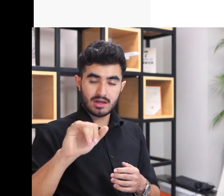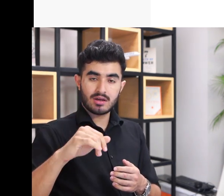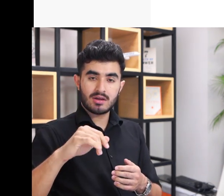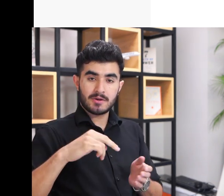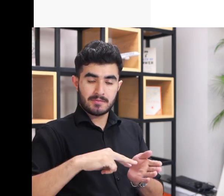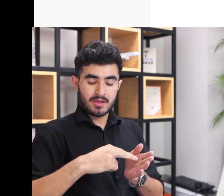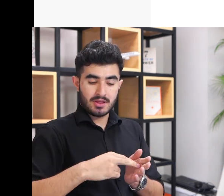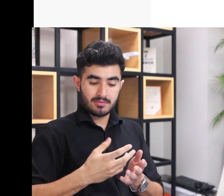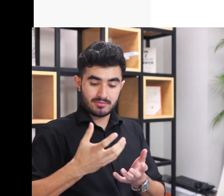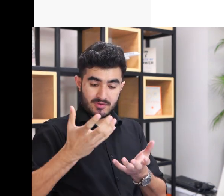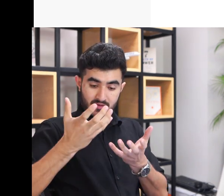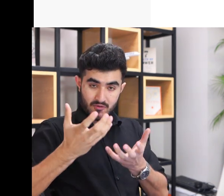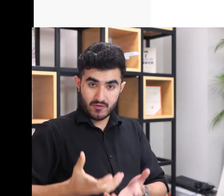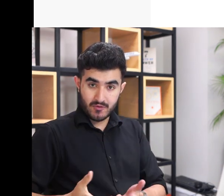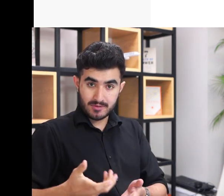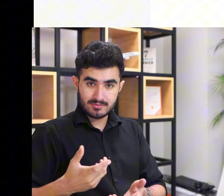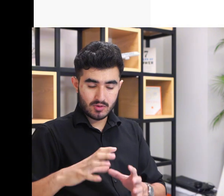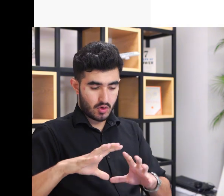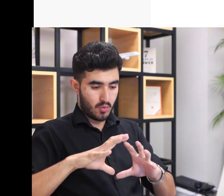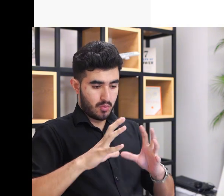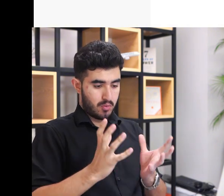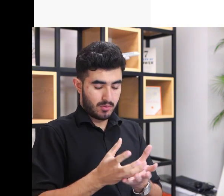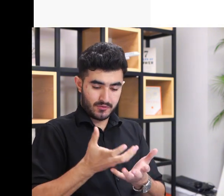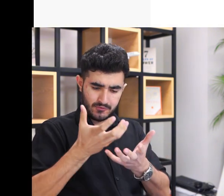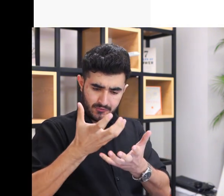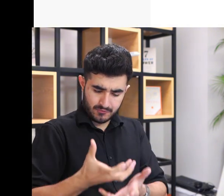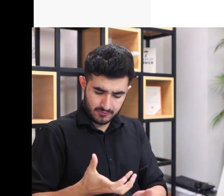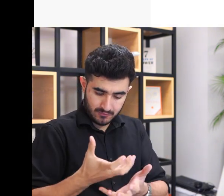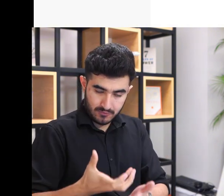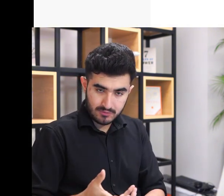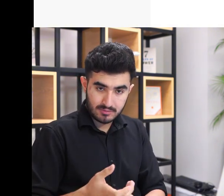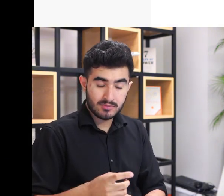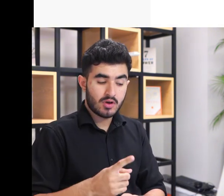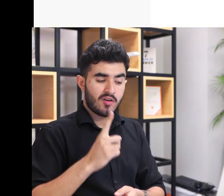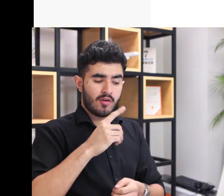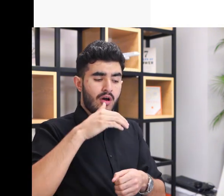the force that pulls everything towards the Earth.